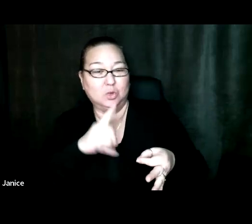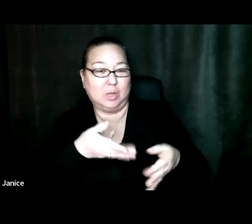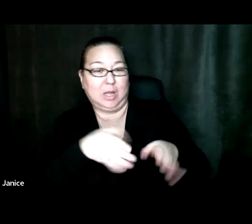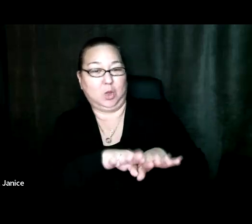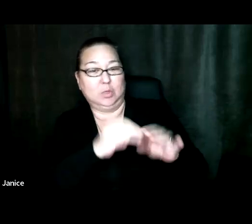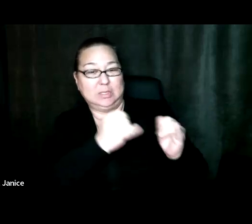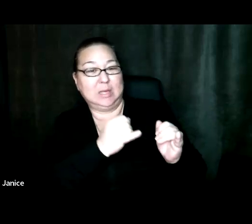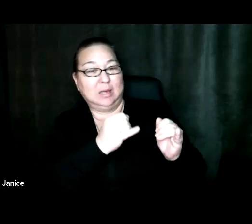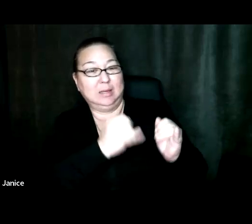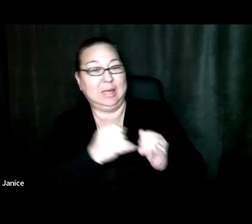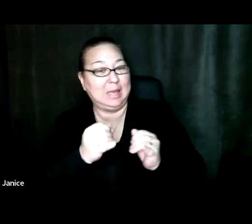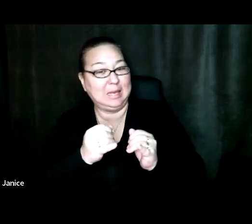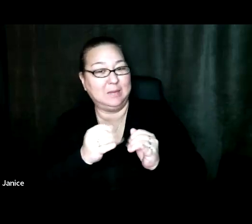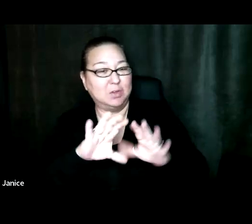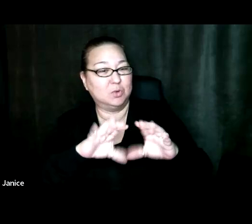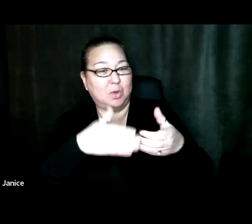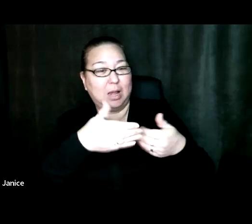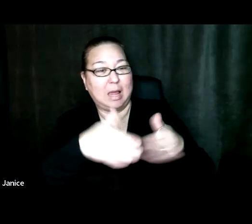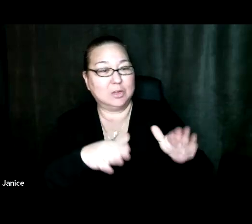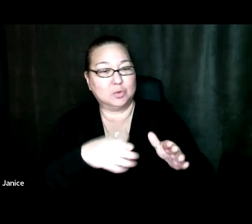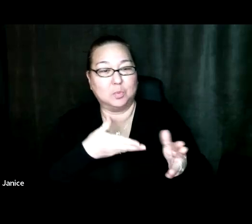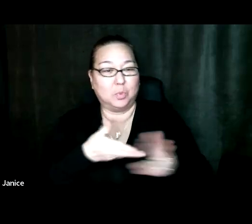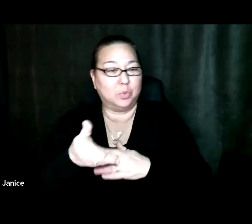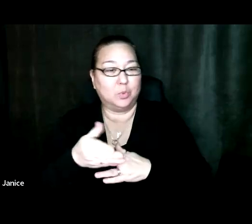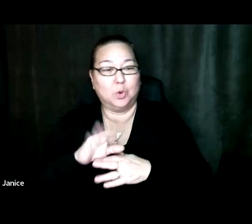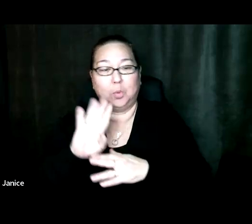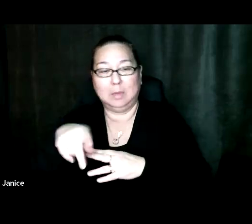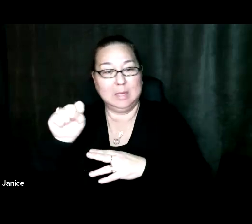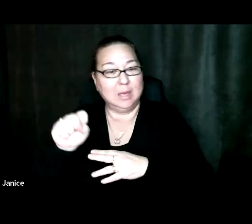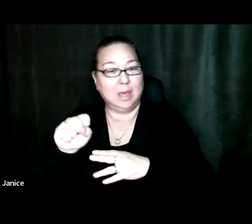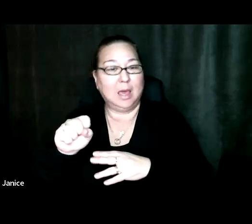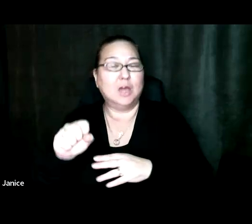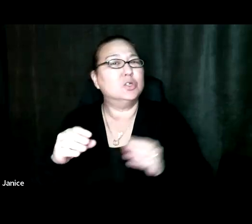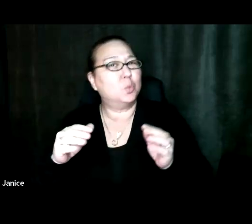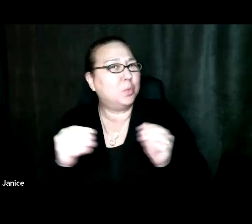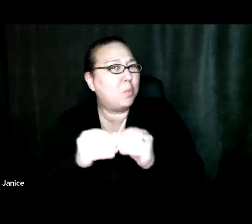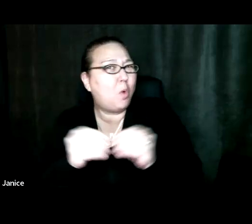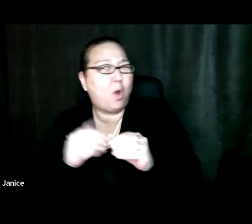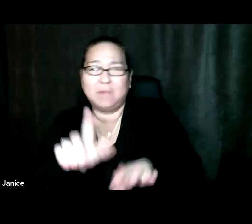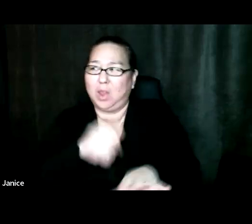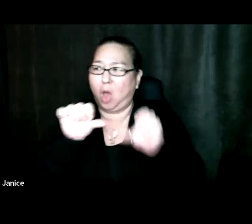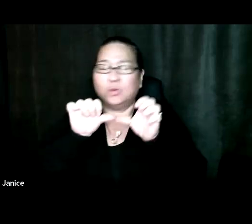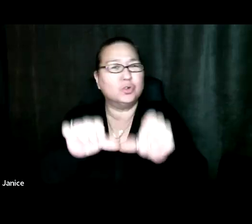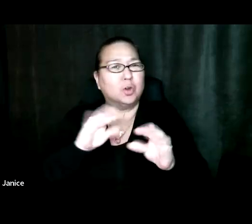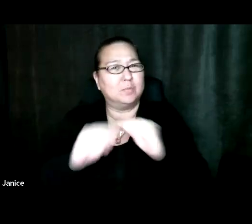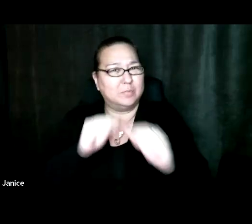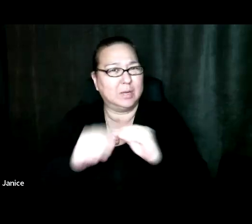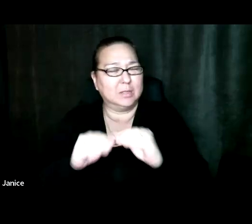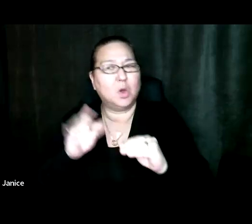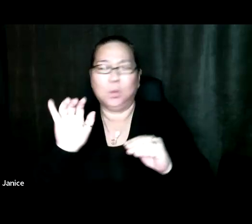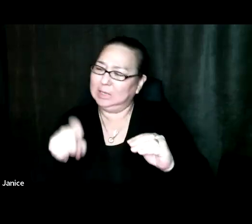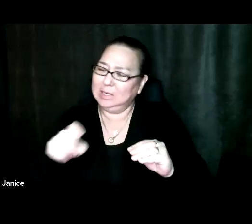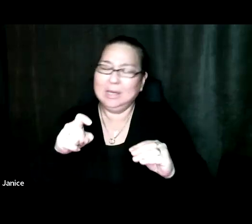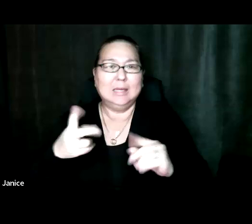bullet hole. We need the district to work with schools to create a plan with a more proactive approach to attract more families to the